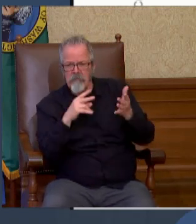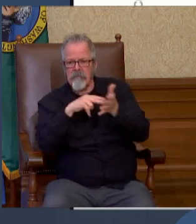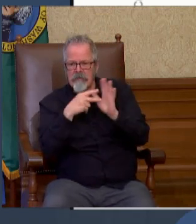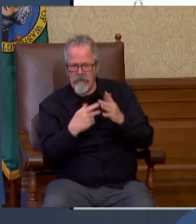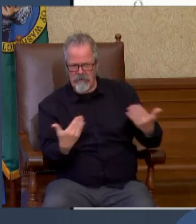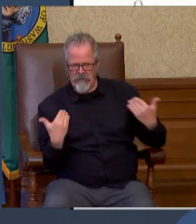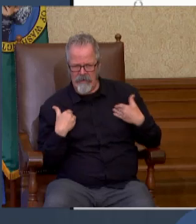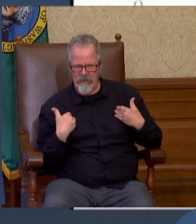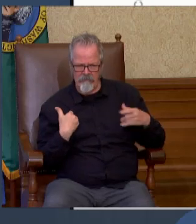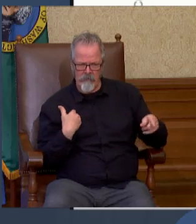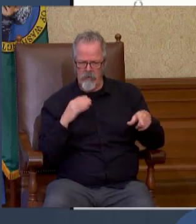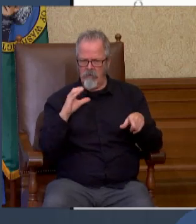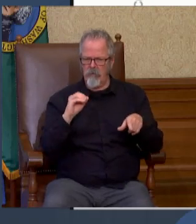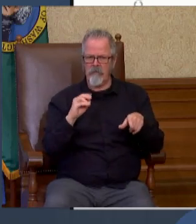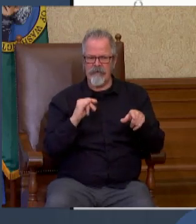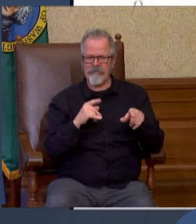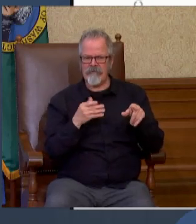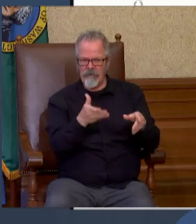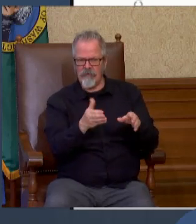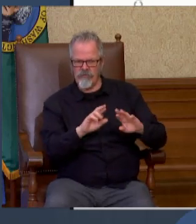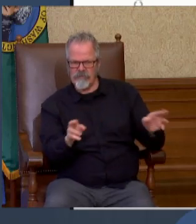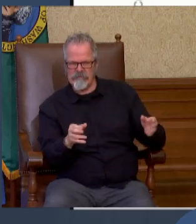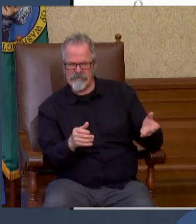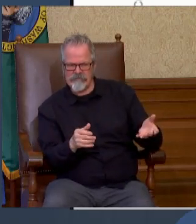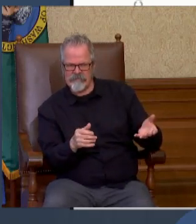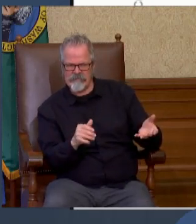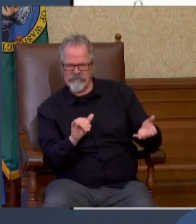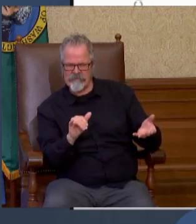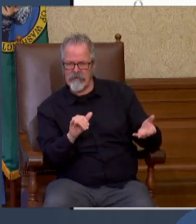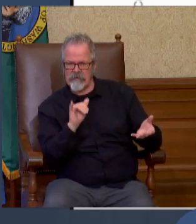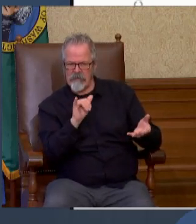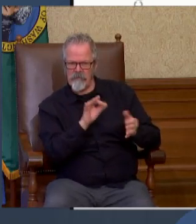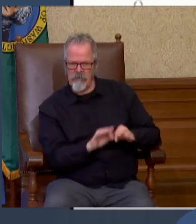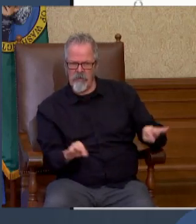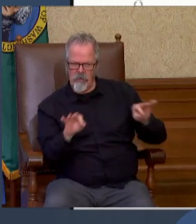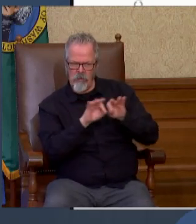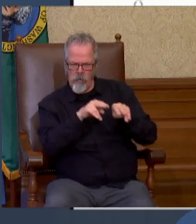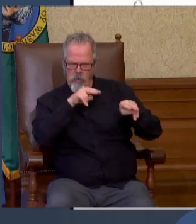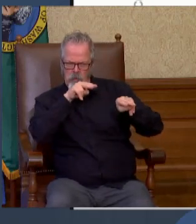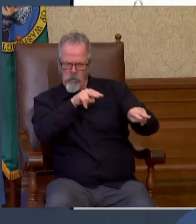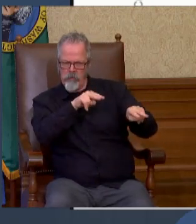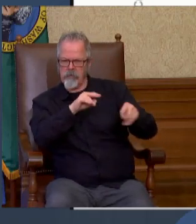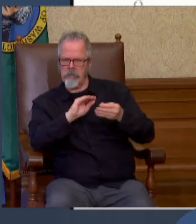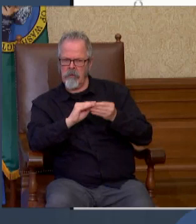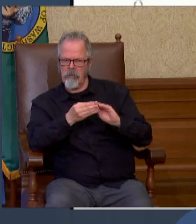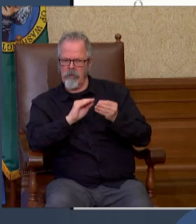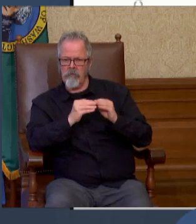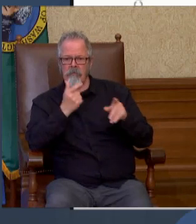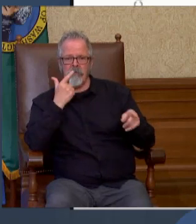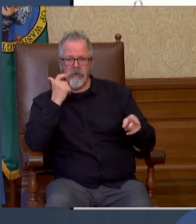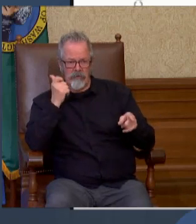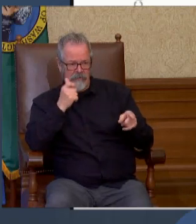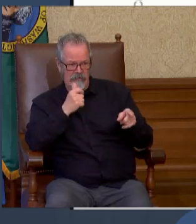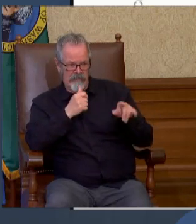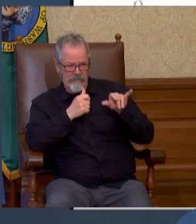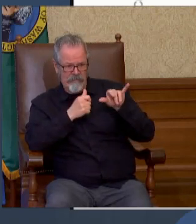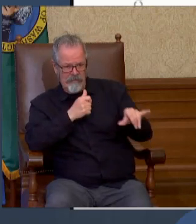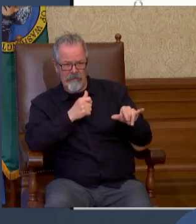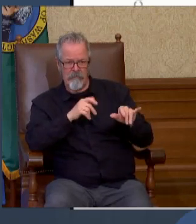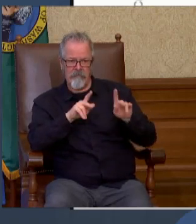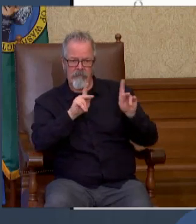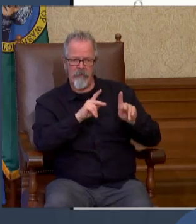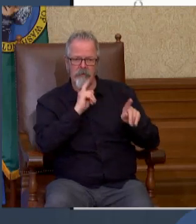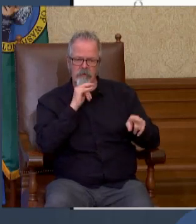because these are the most vulnerable citizens in Washington state. And our ability to restrain fatalities is significantly